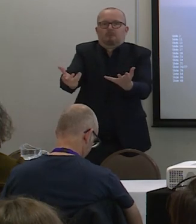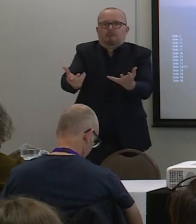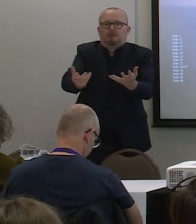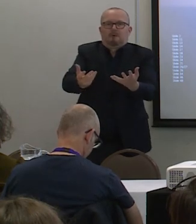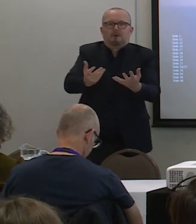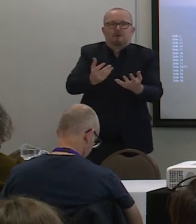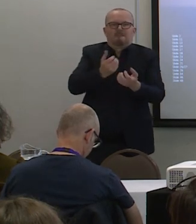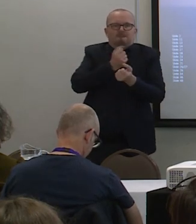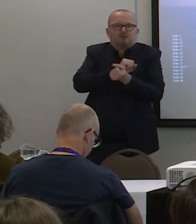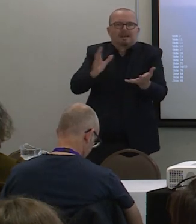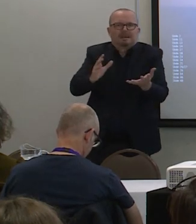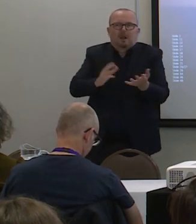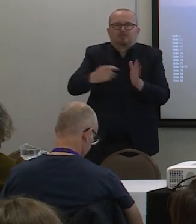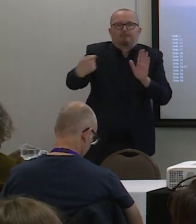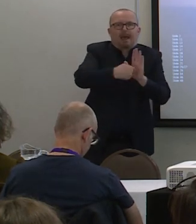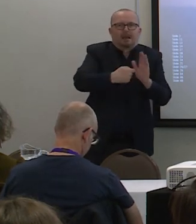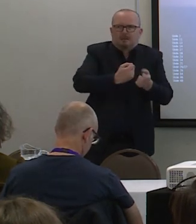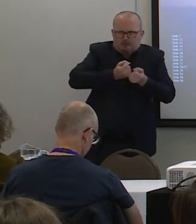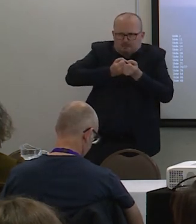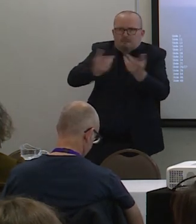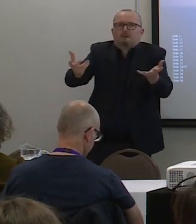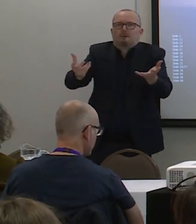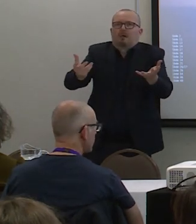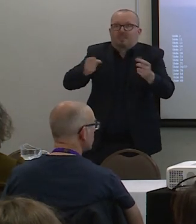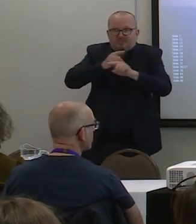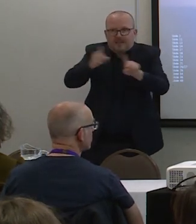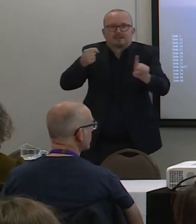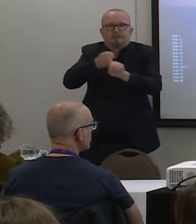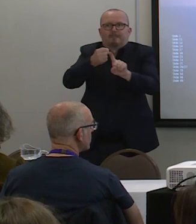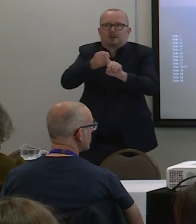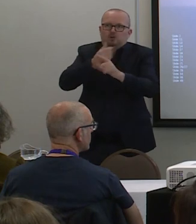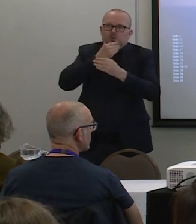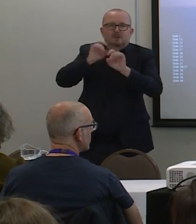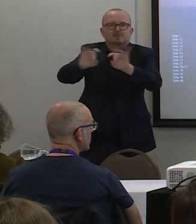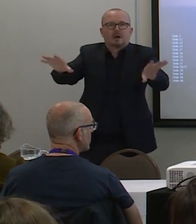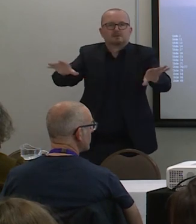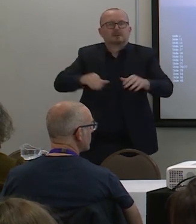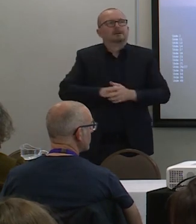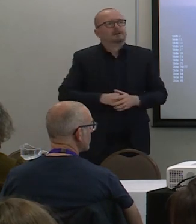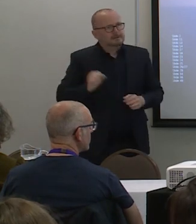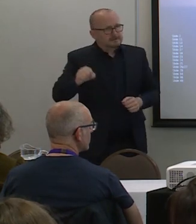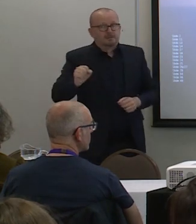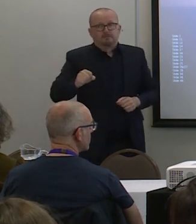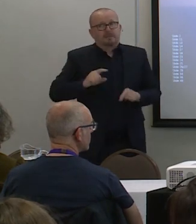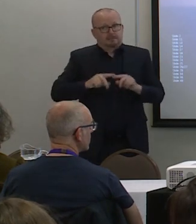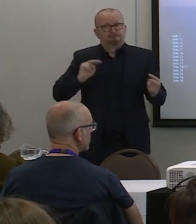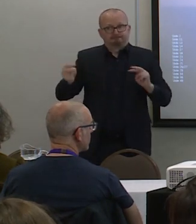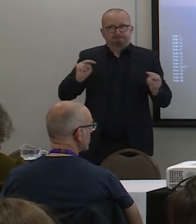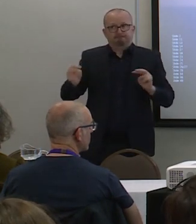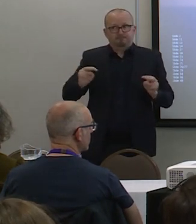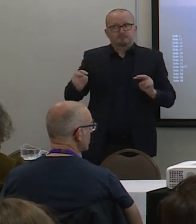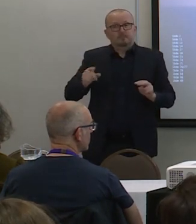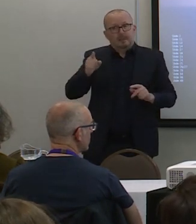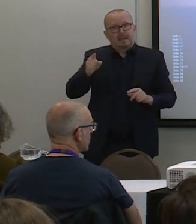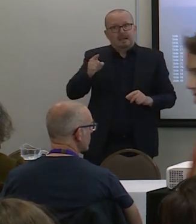behind paywalls or anything like that. Yeah, yeah. See, I think that's just a matter of perspective, because I look at that exact same thing as the yes part.